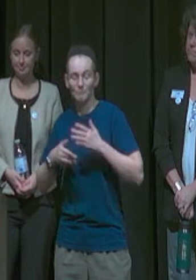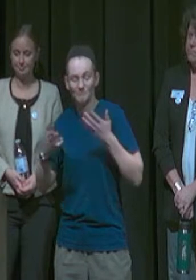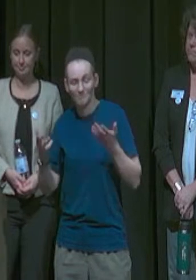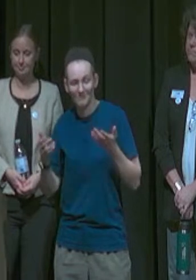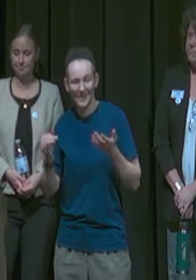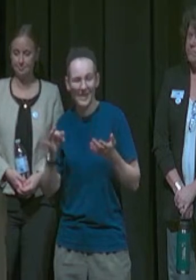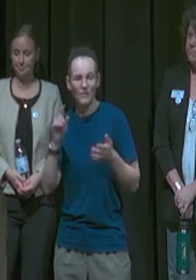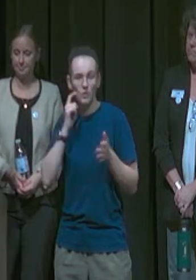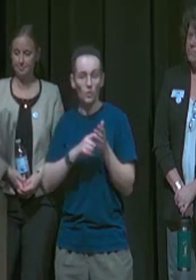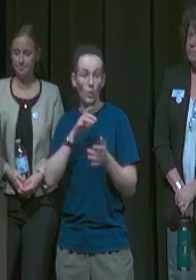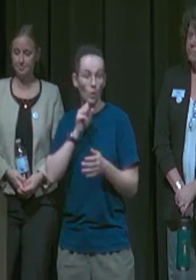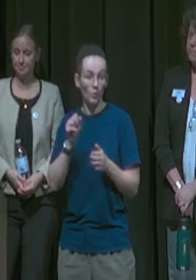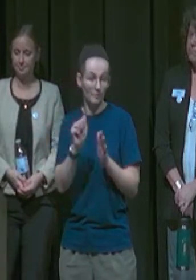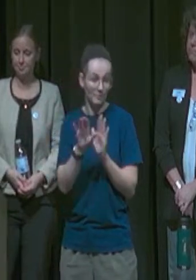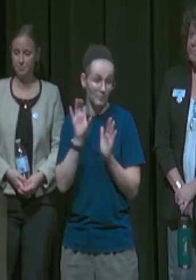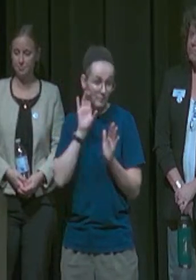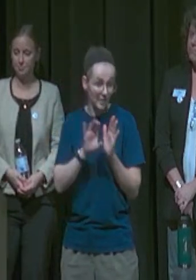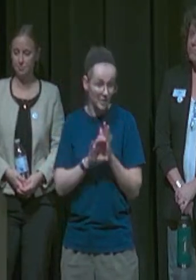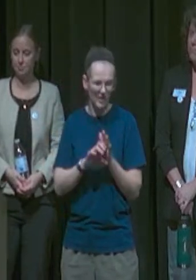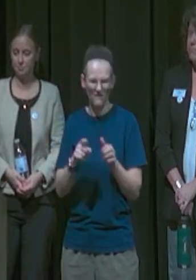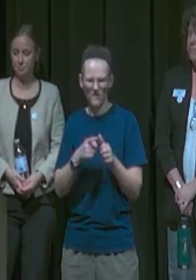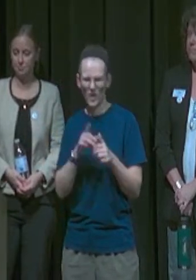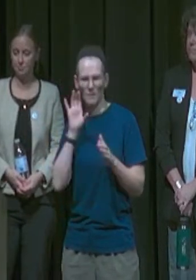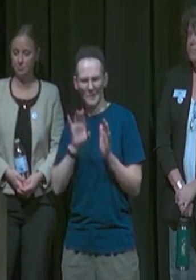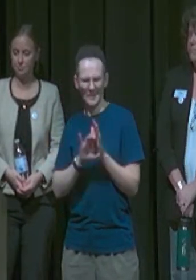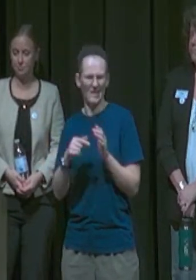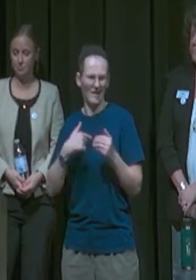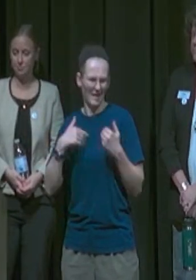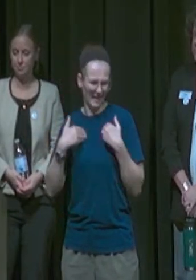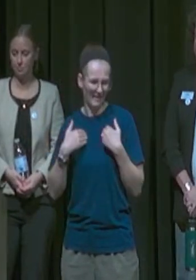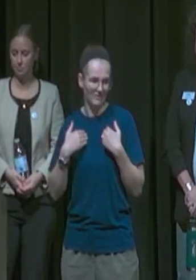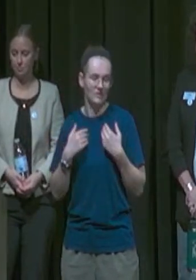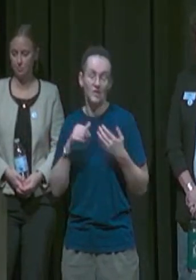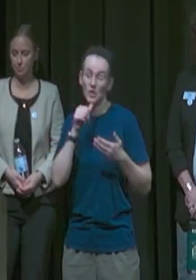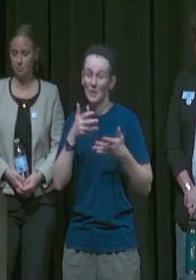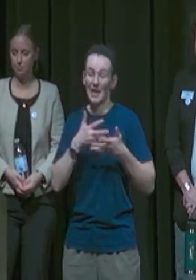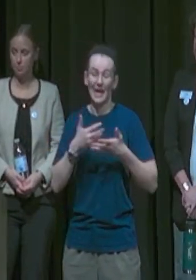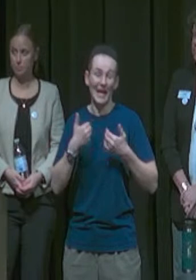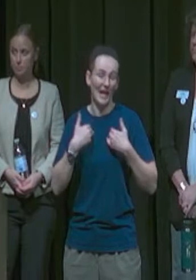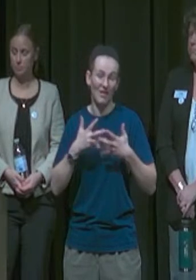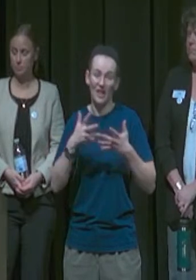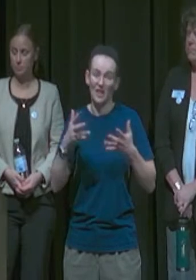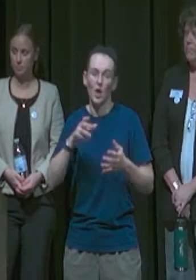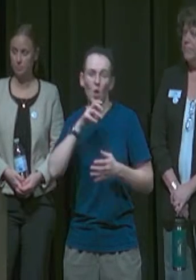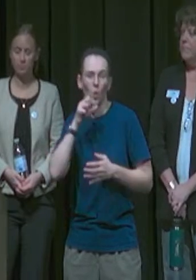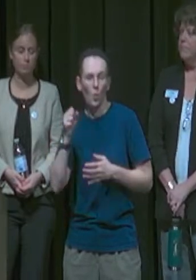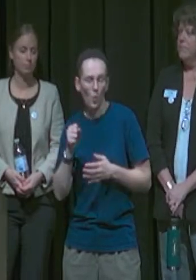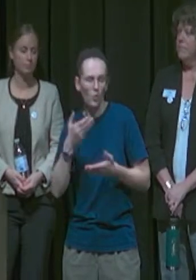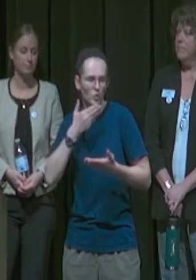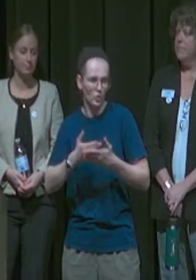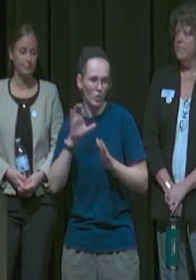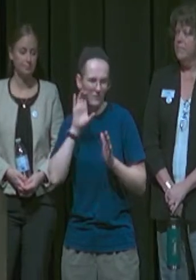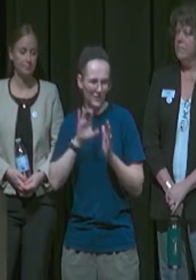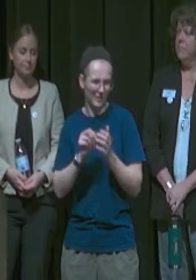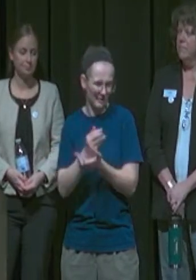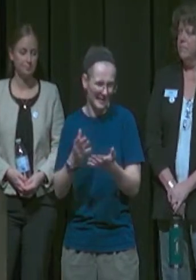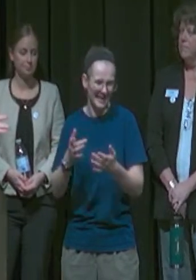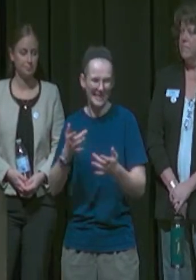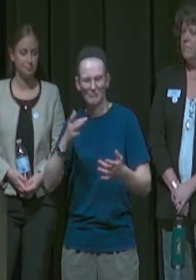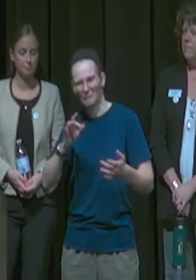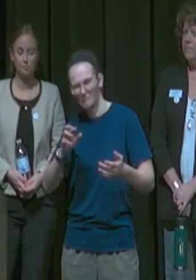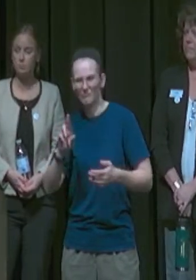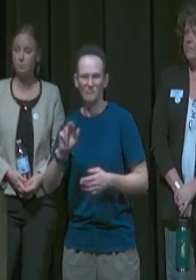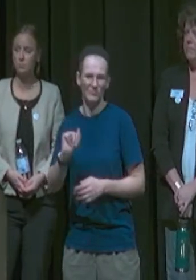You know, if you look at the old pictures, like the first picture I had, that's we don't have lots of really good photos of everything. Those are more rare.